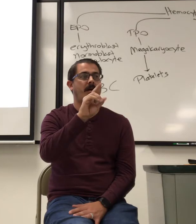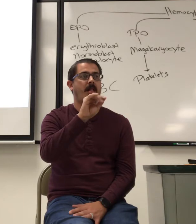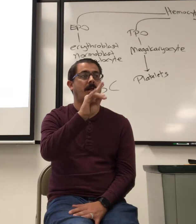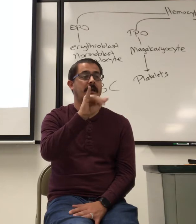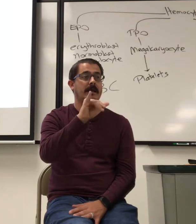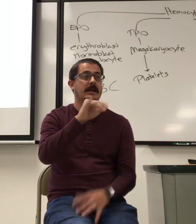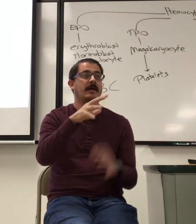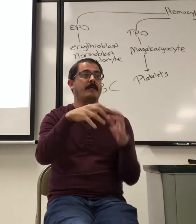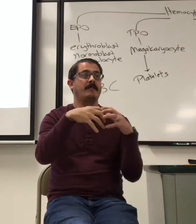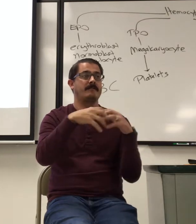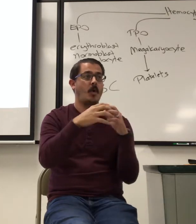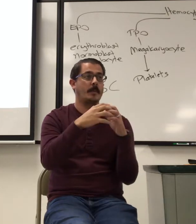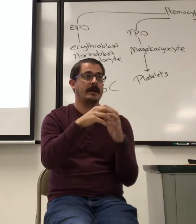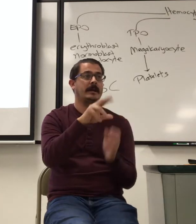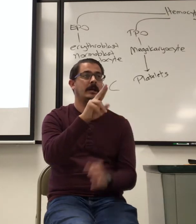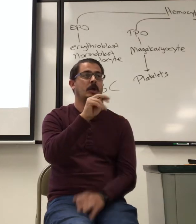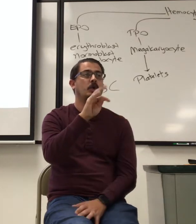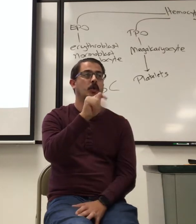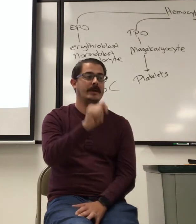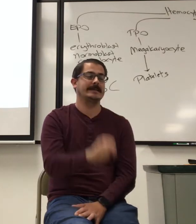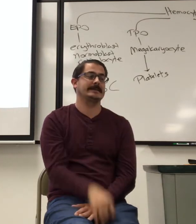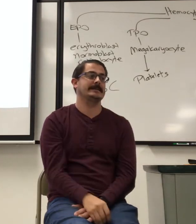colony-forming units.